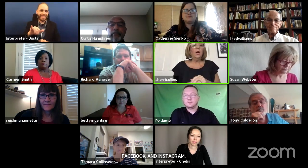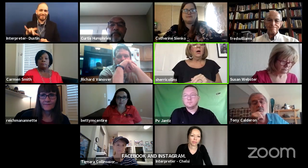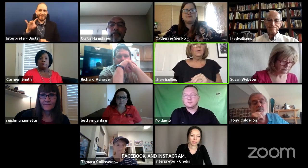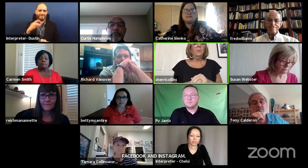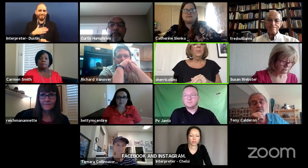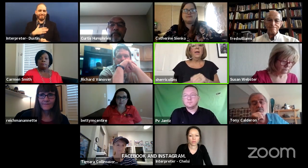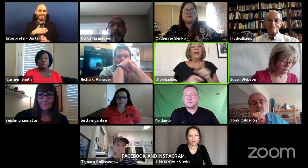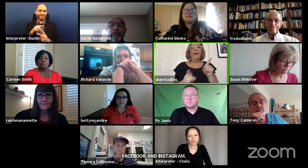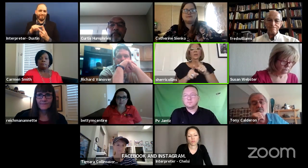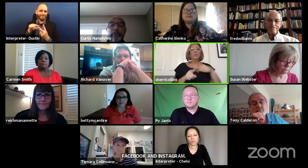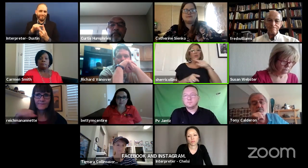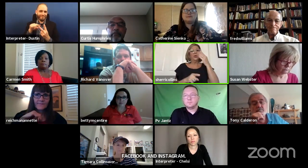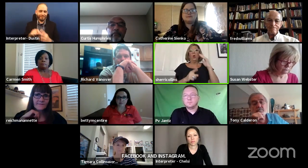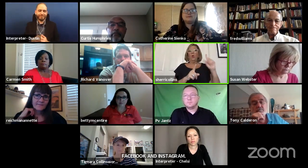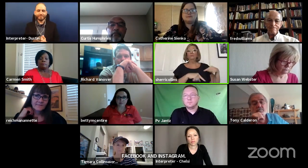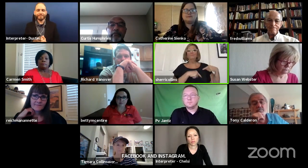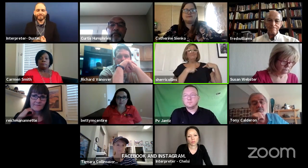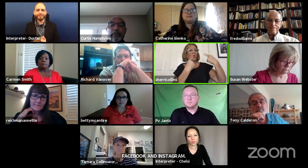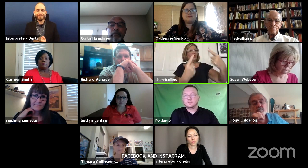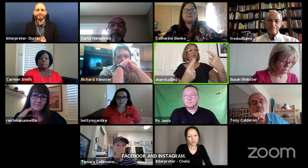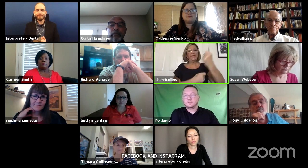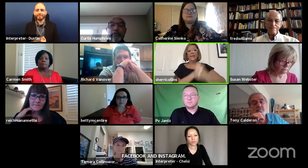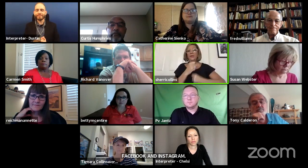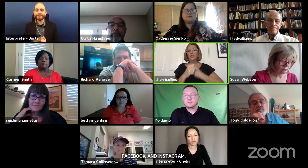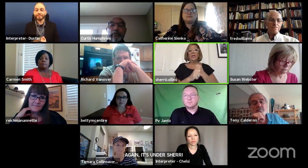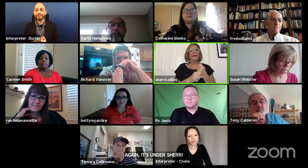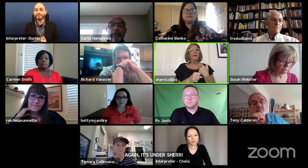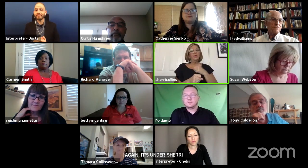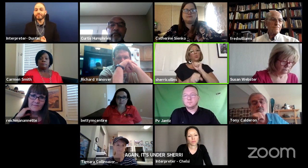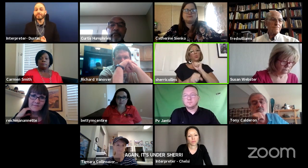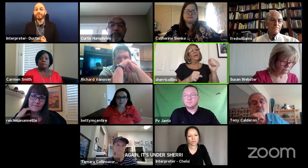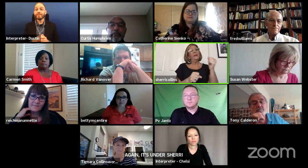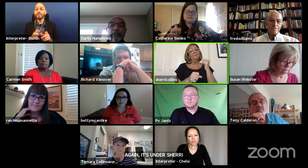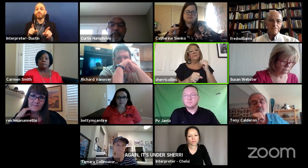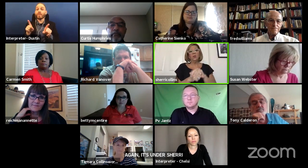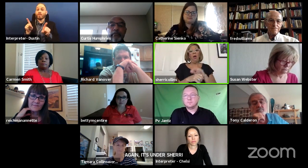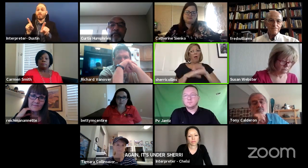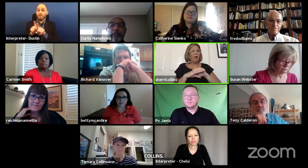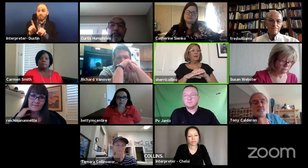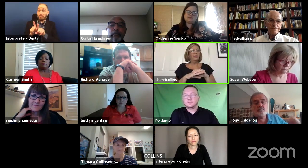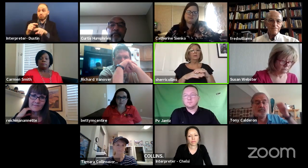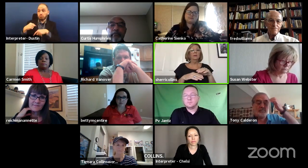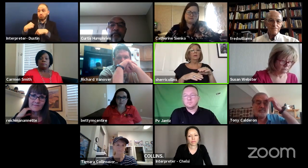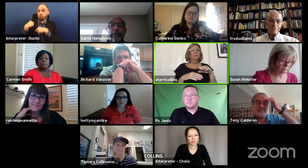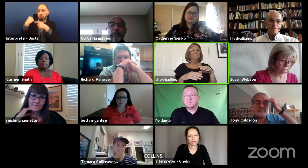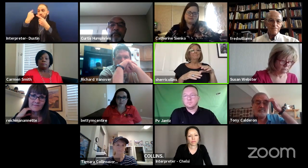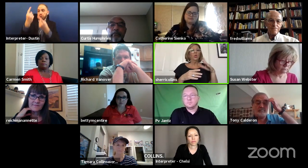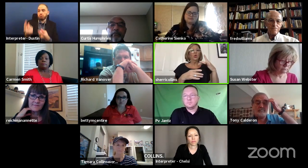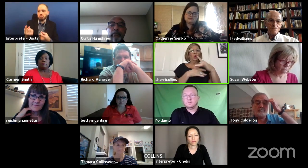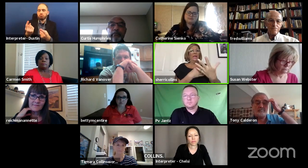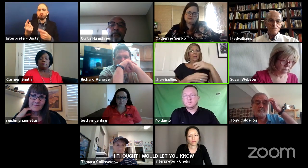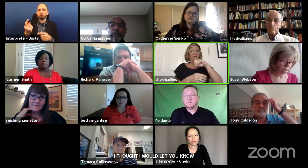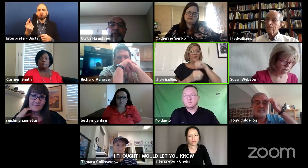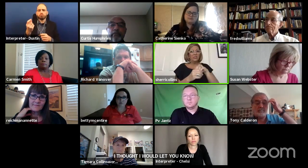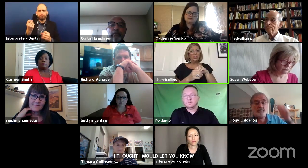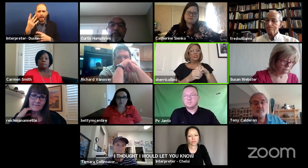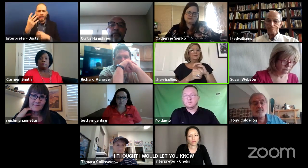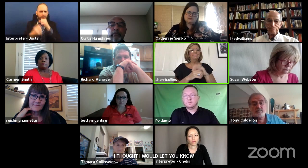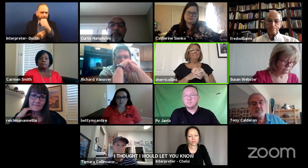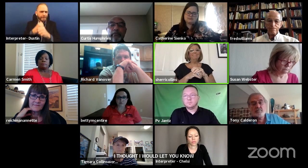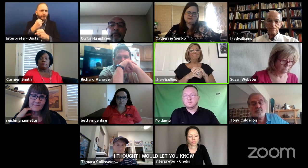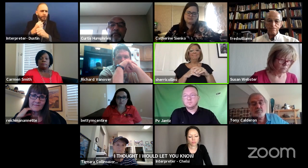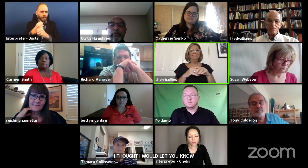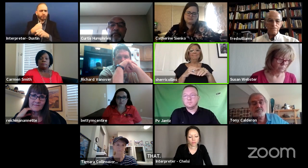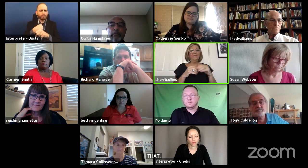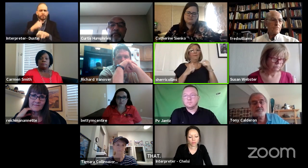Also, as you know, over the years, I've been working, on early